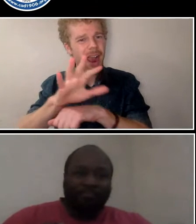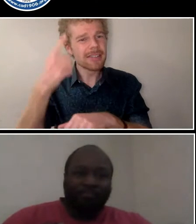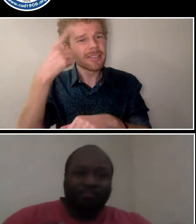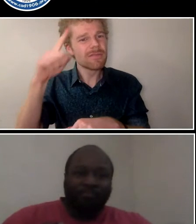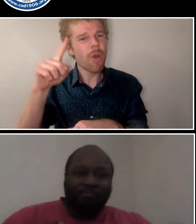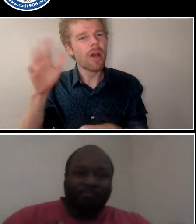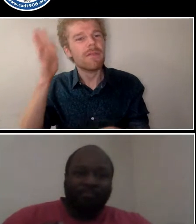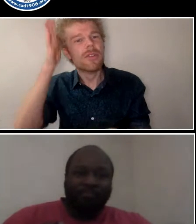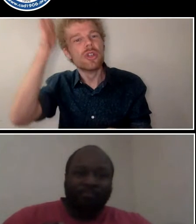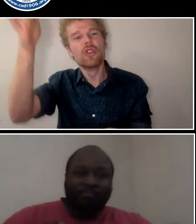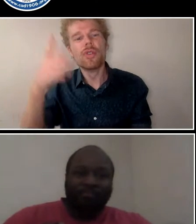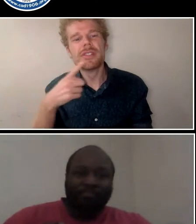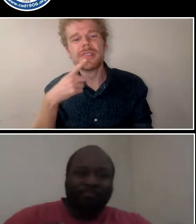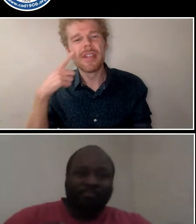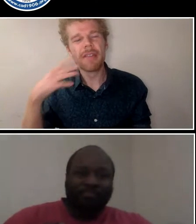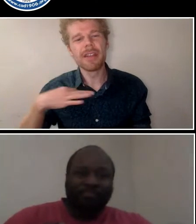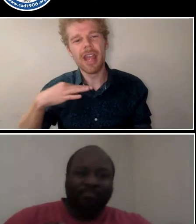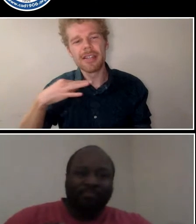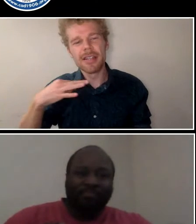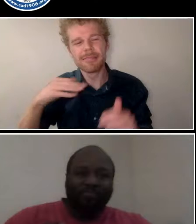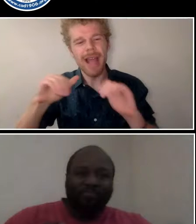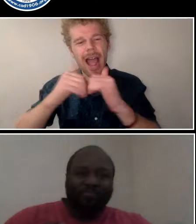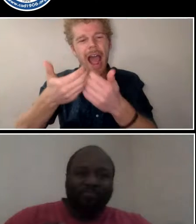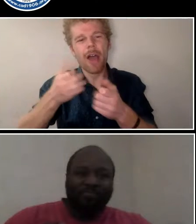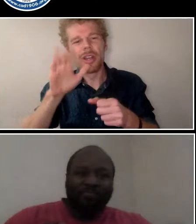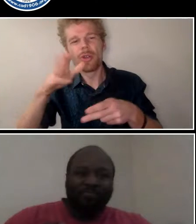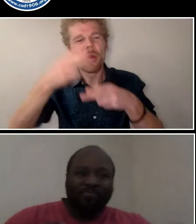so that they truly value us.